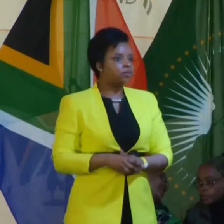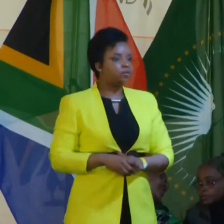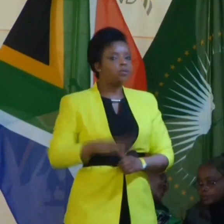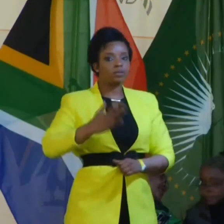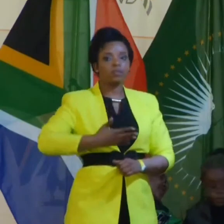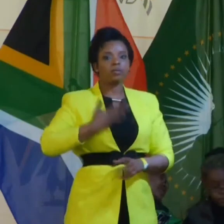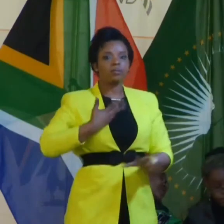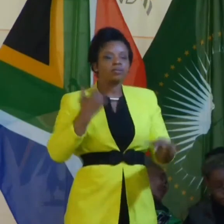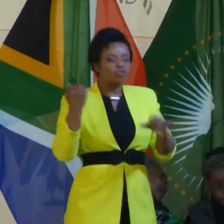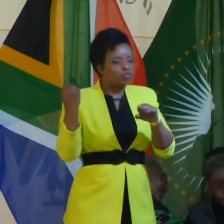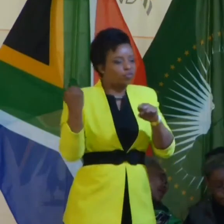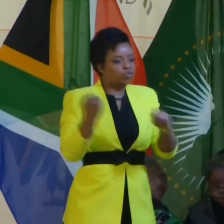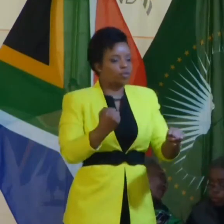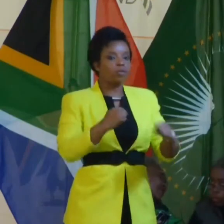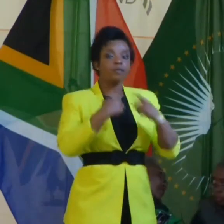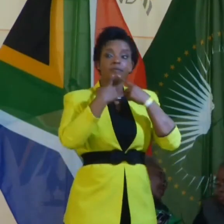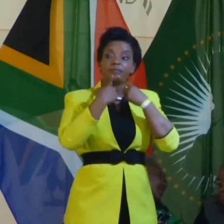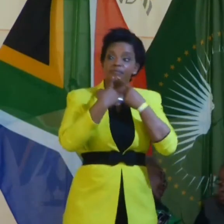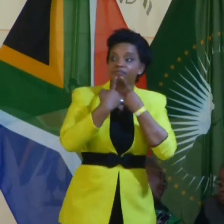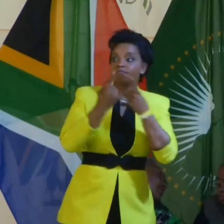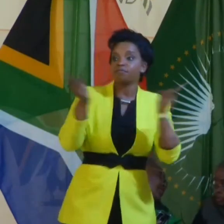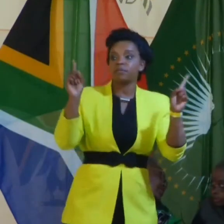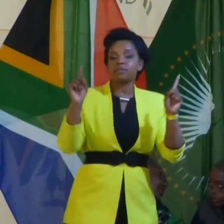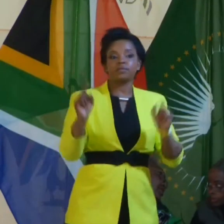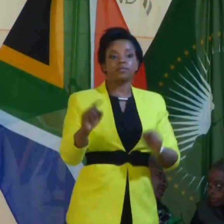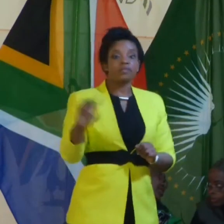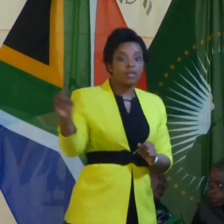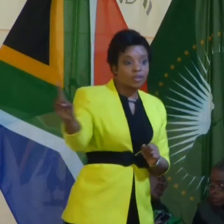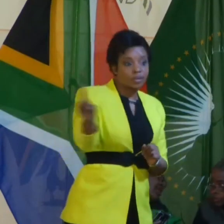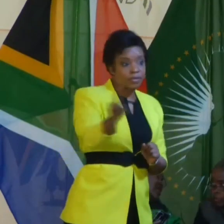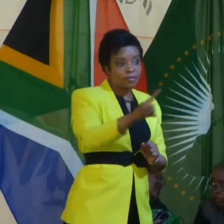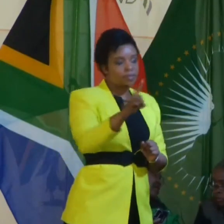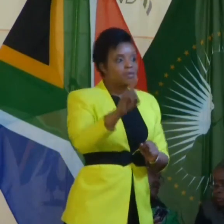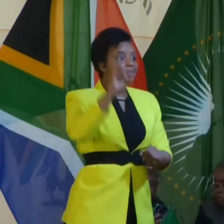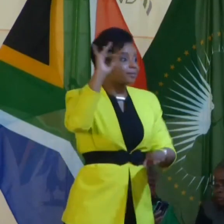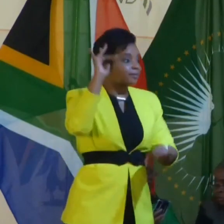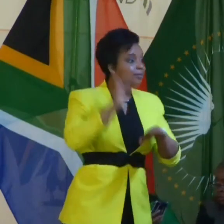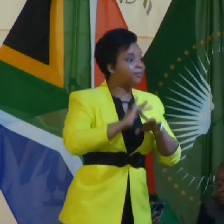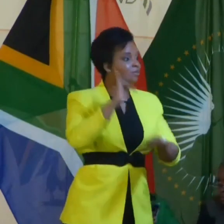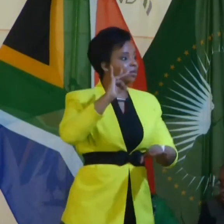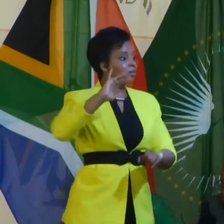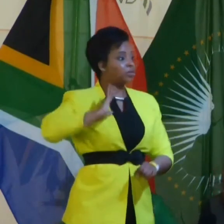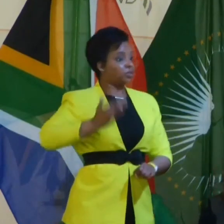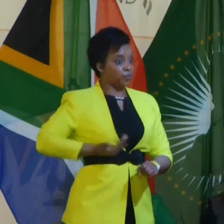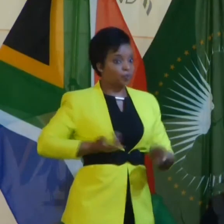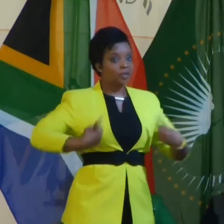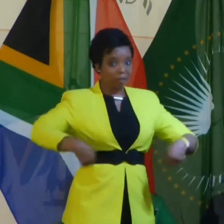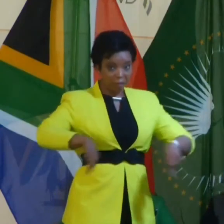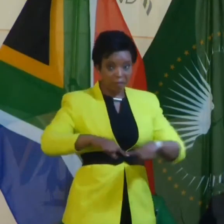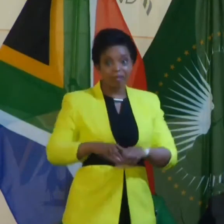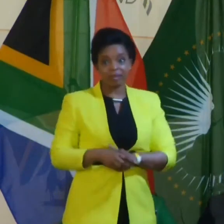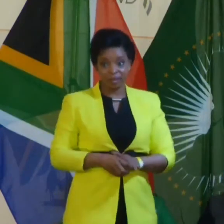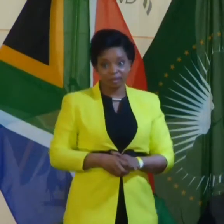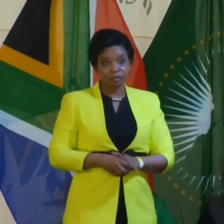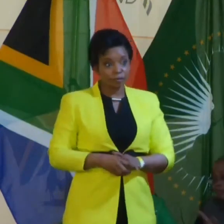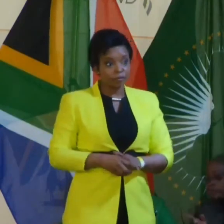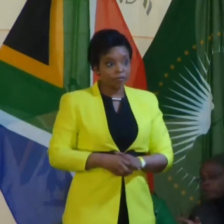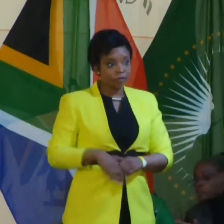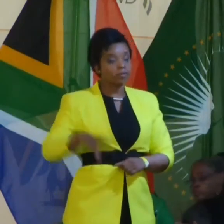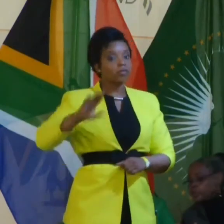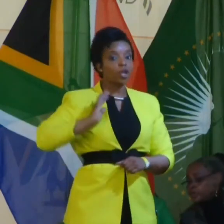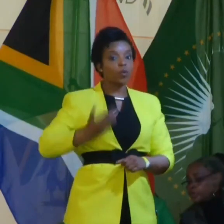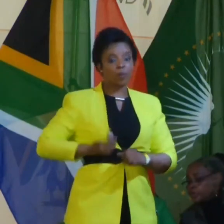message that if you dare touch our women, if you dare stop our women from